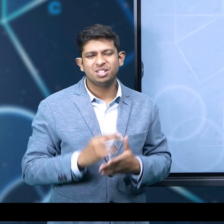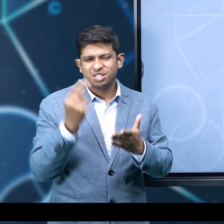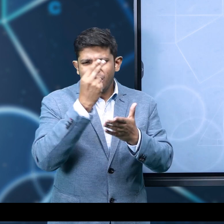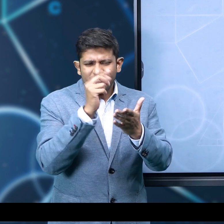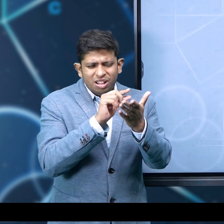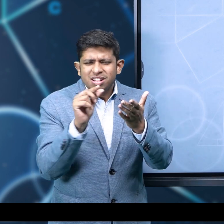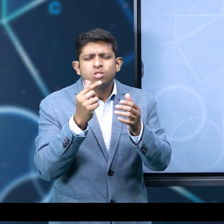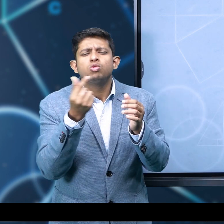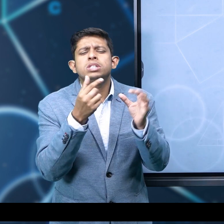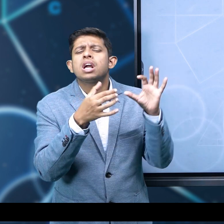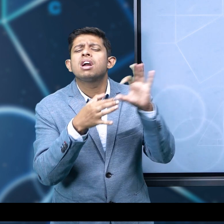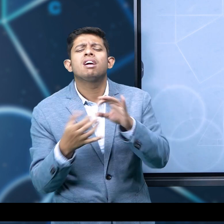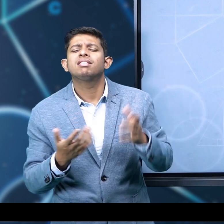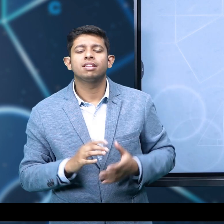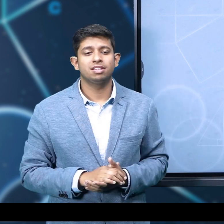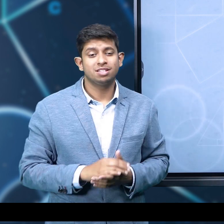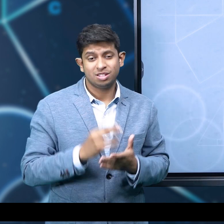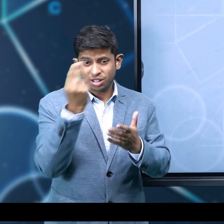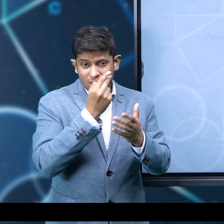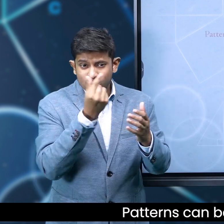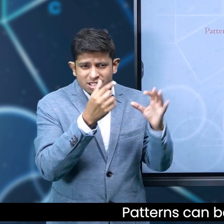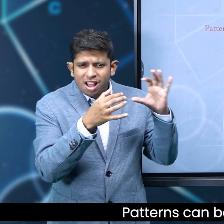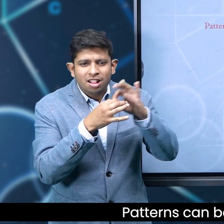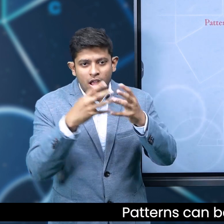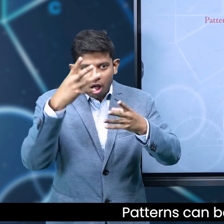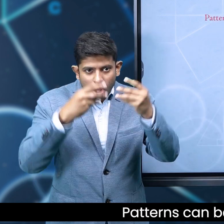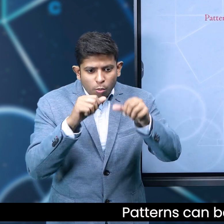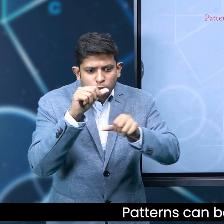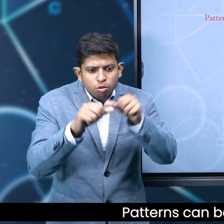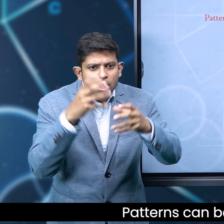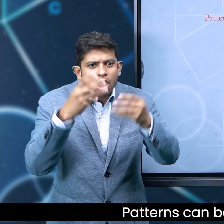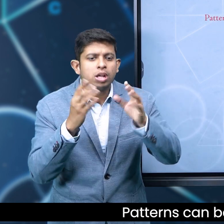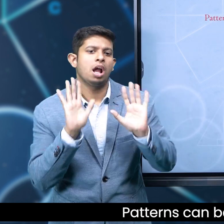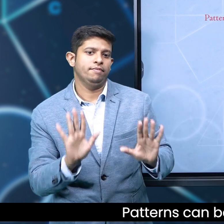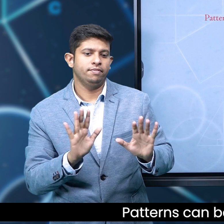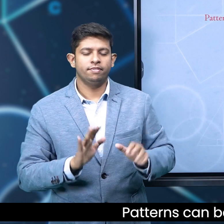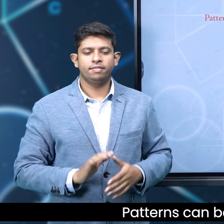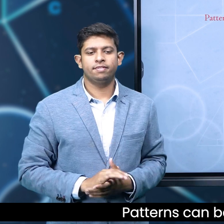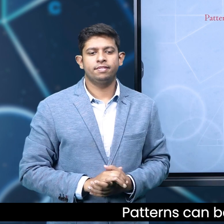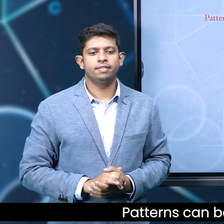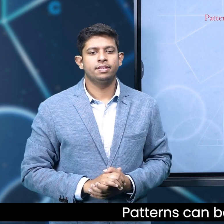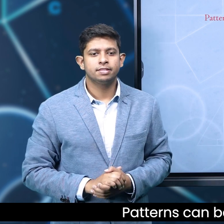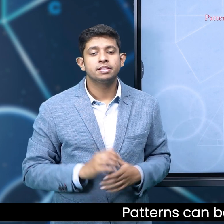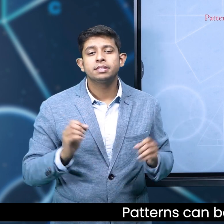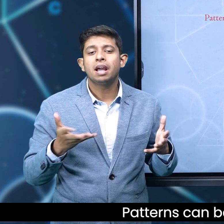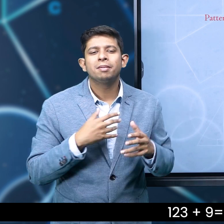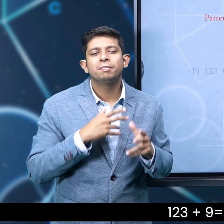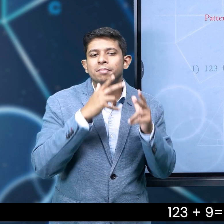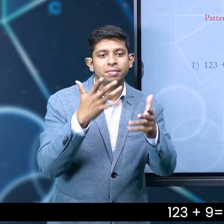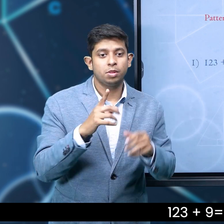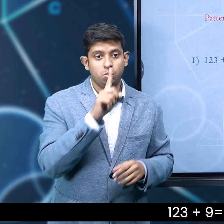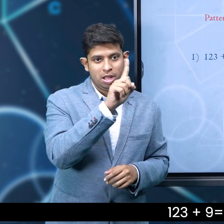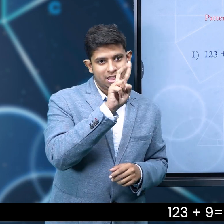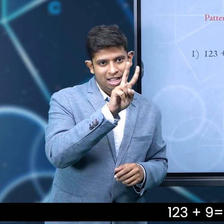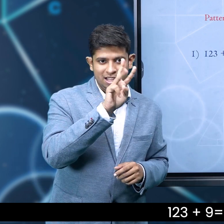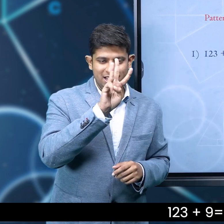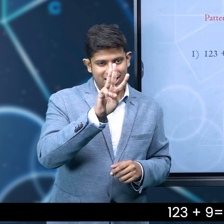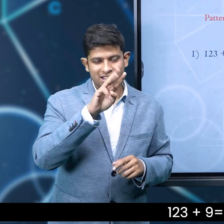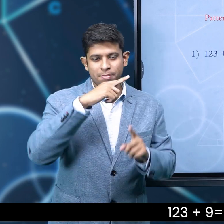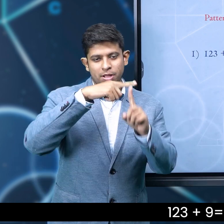Use of patterns. Patterns can be used to simplify the process. 123 plus 9 is